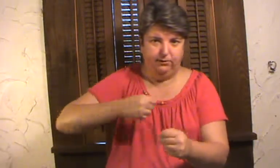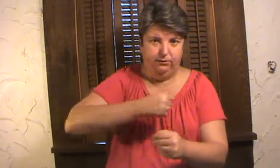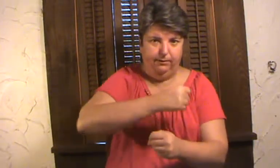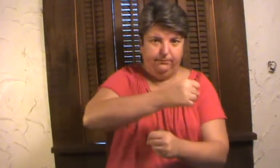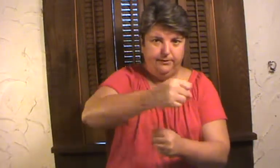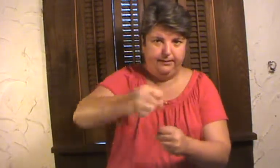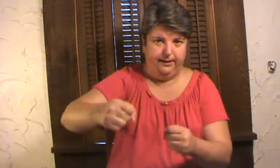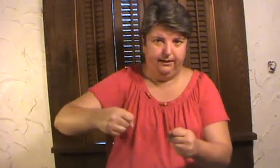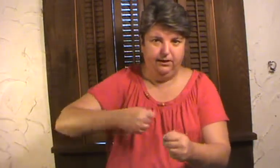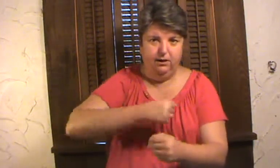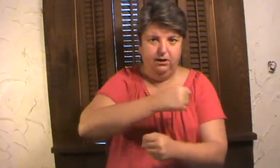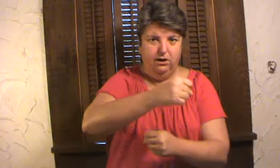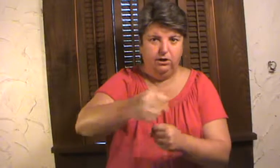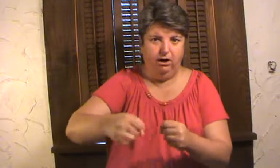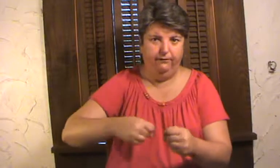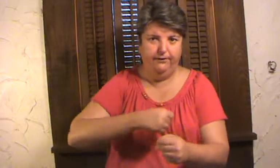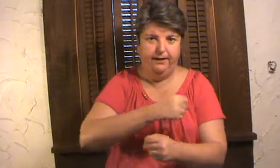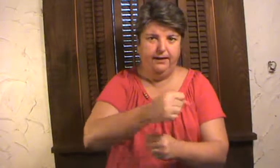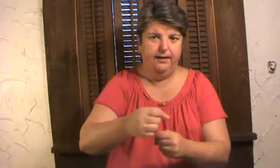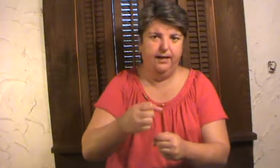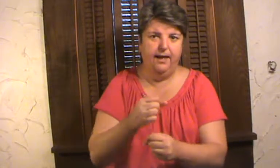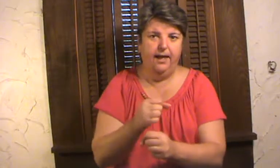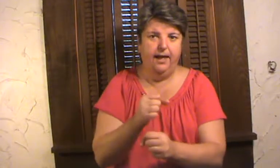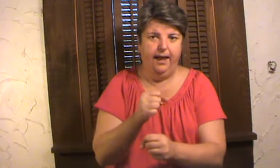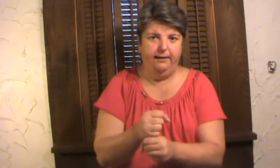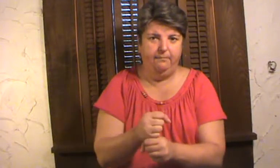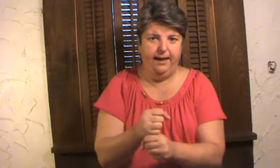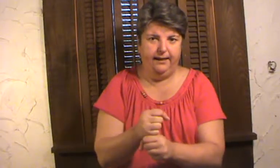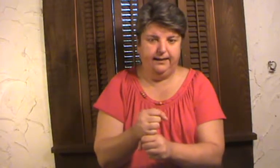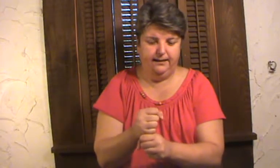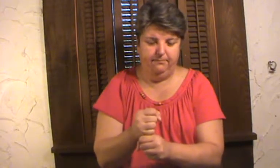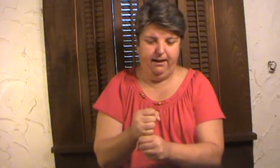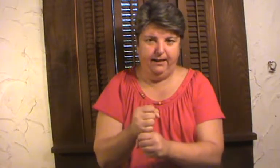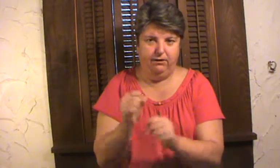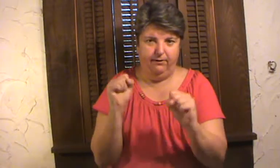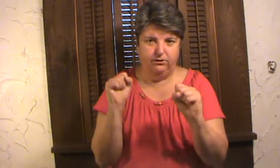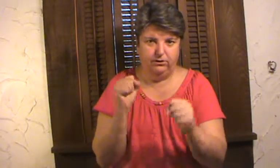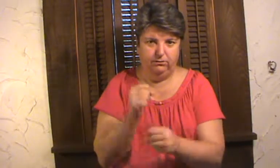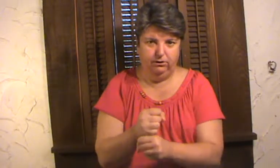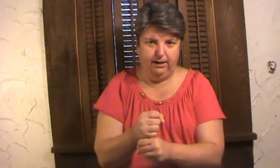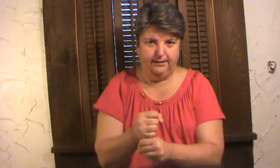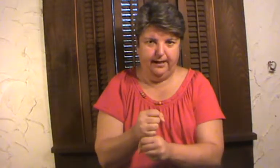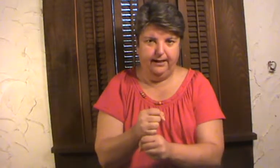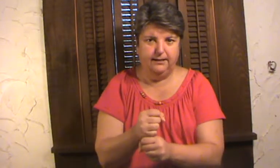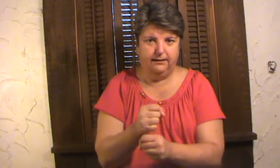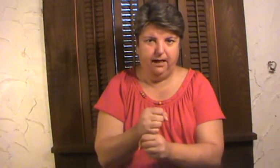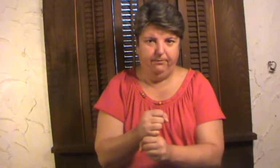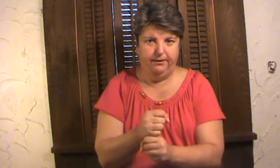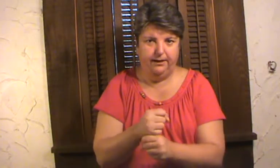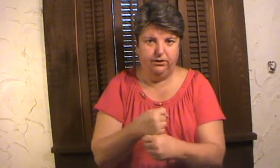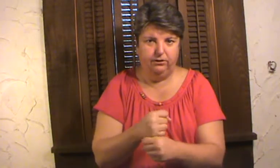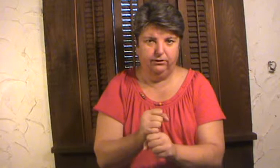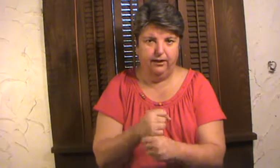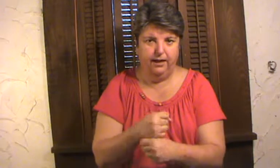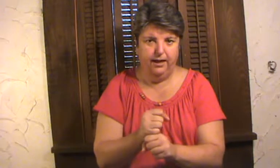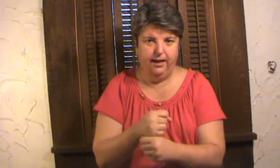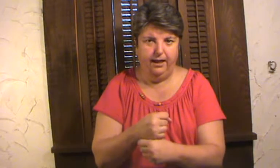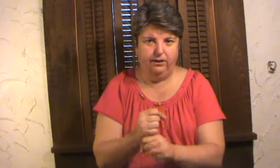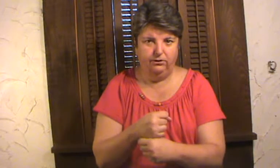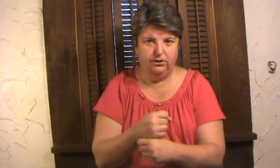you're representing. Coffee and make. Make, you have your S hands on top of the other, and you